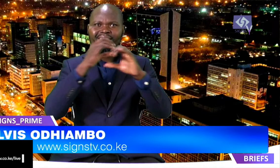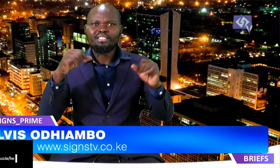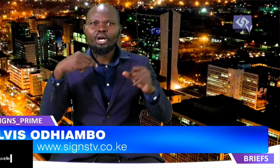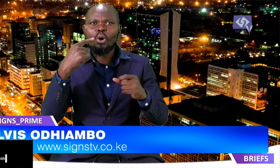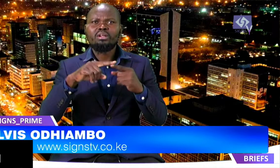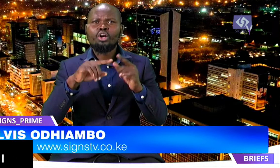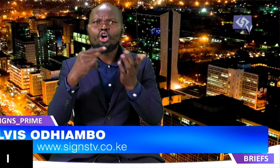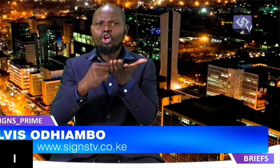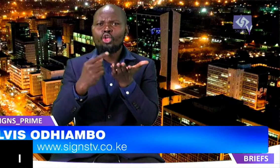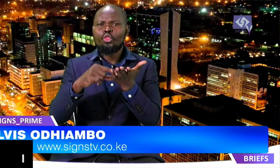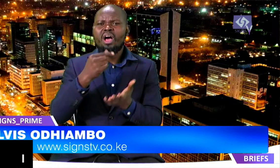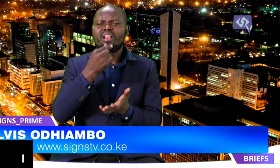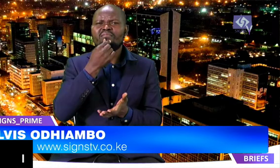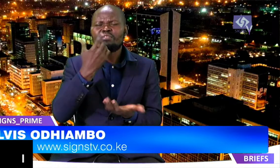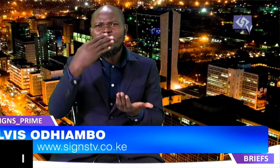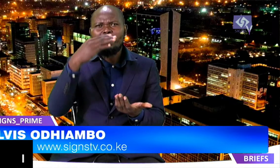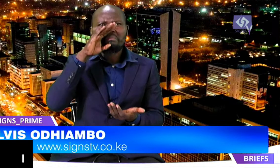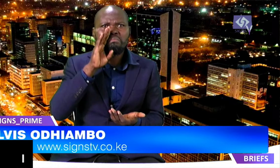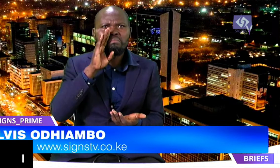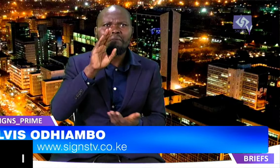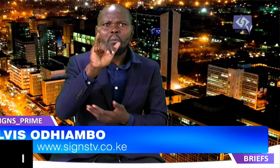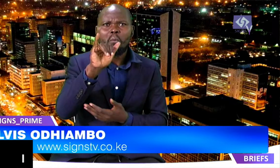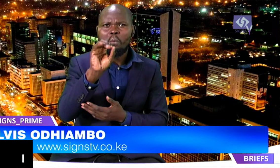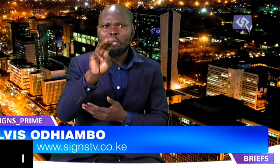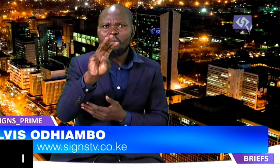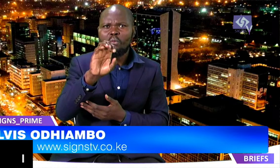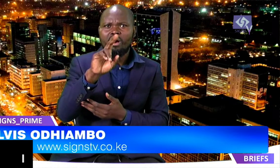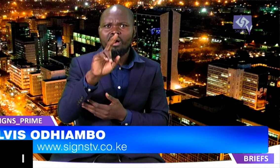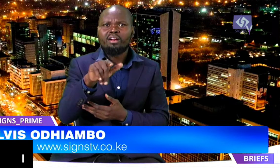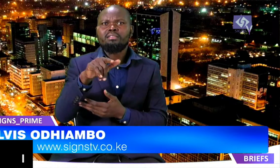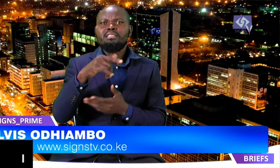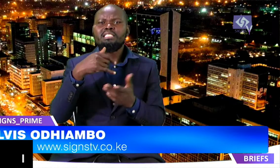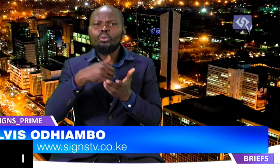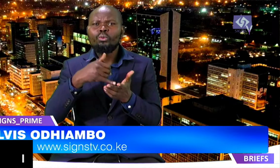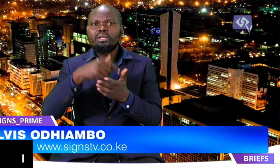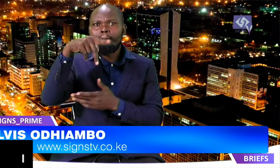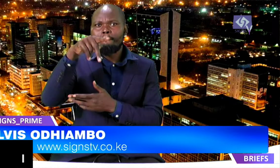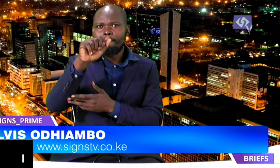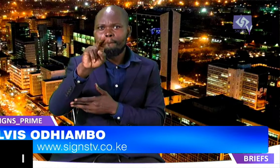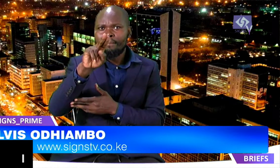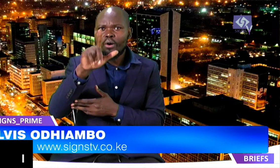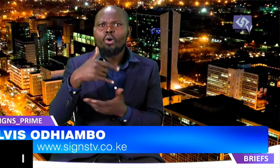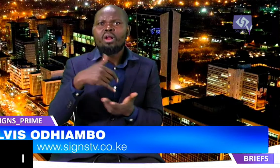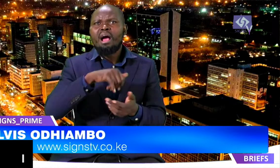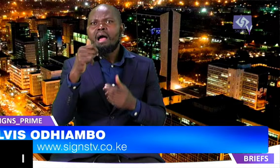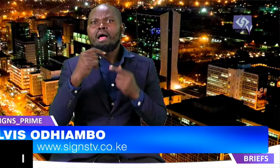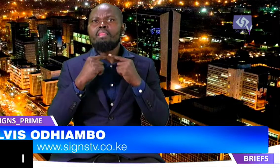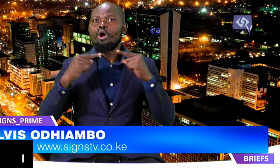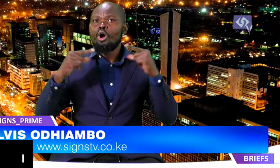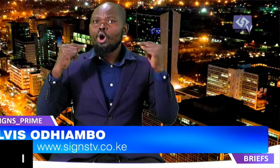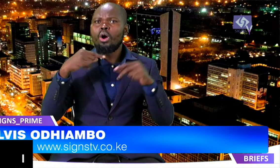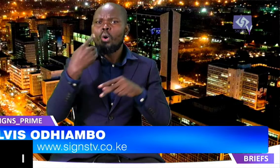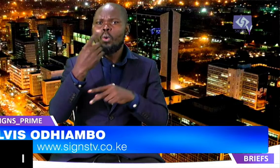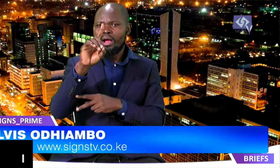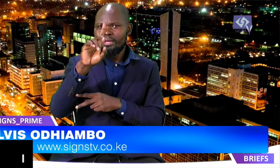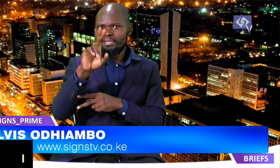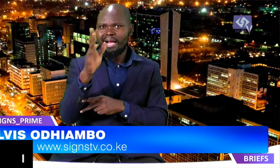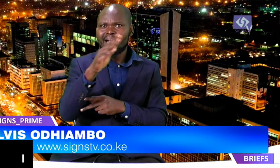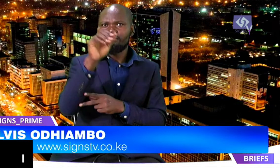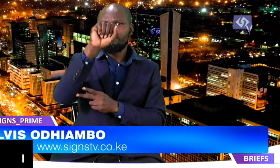alongside Presidents Yoweri Museveni, Paul Kagame, and the host Dr. Samia Suluhu Hassan of the